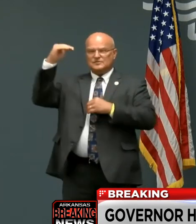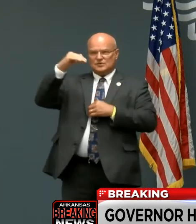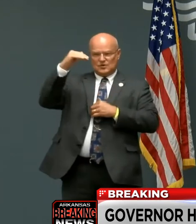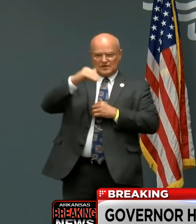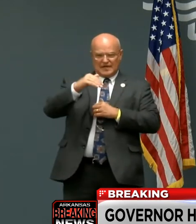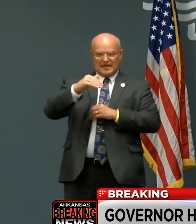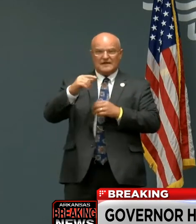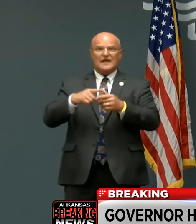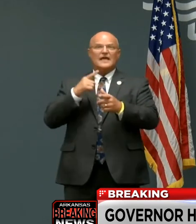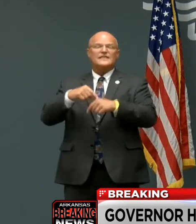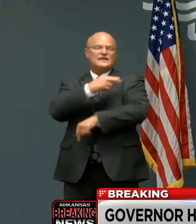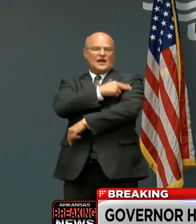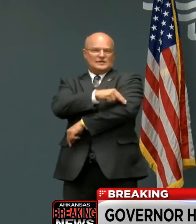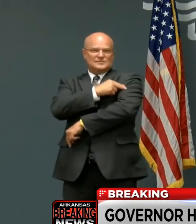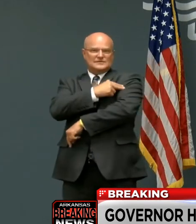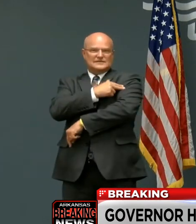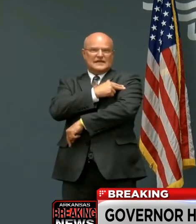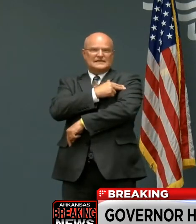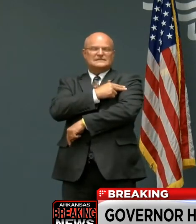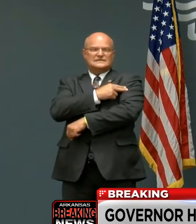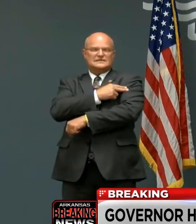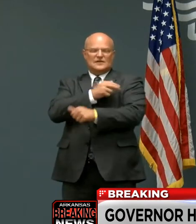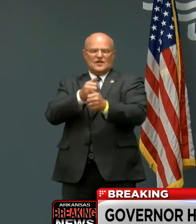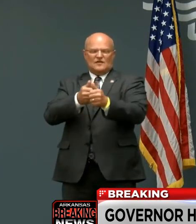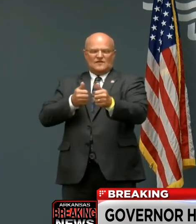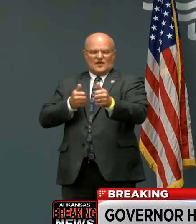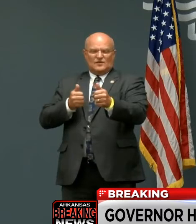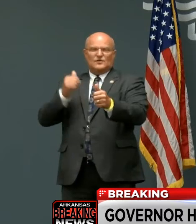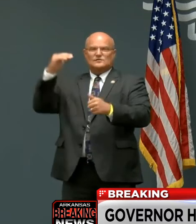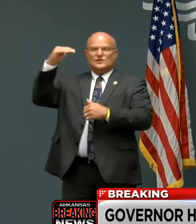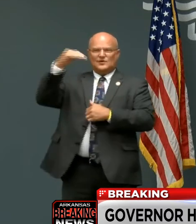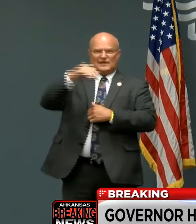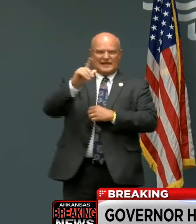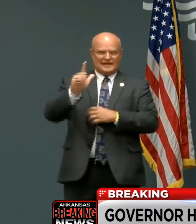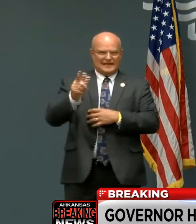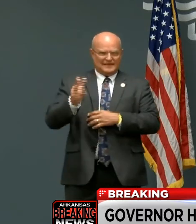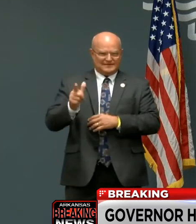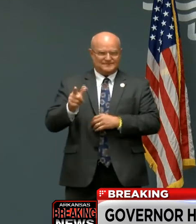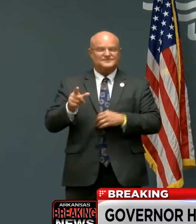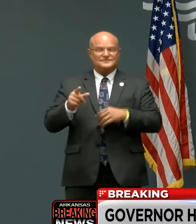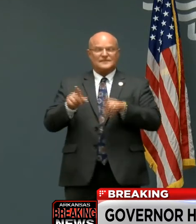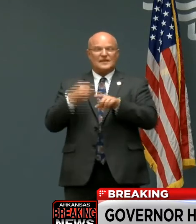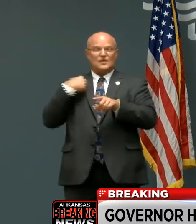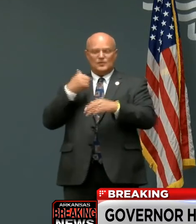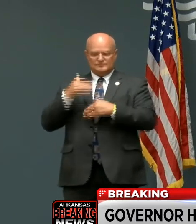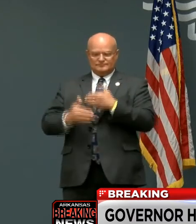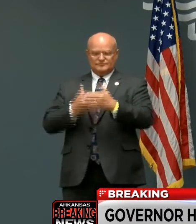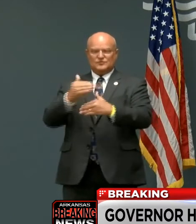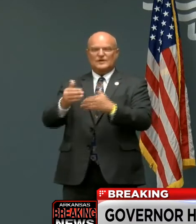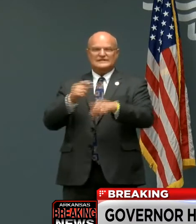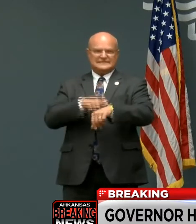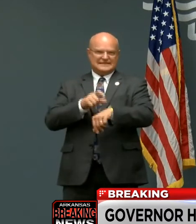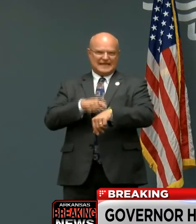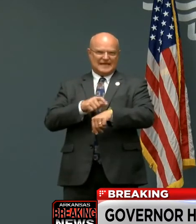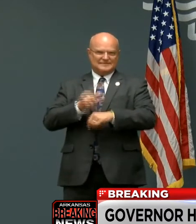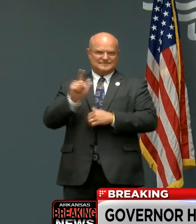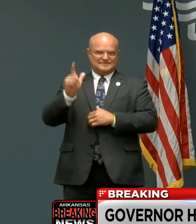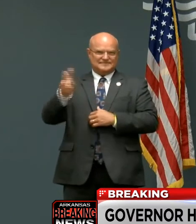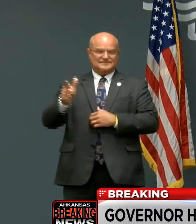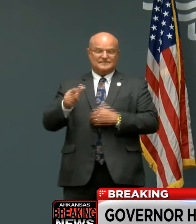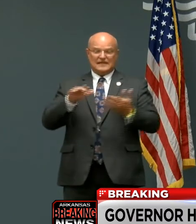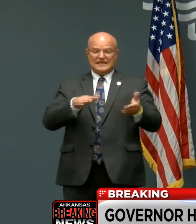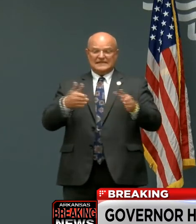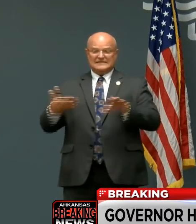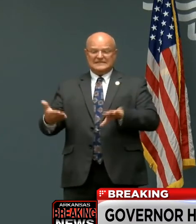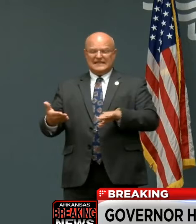down, hospitalizations is a lagging indicator that will go down as we progress in time. Deaths